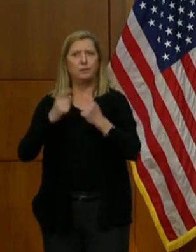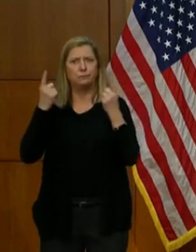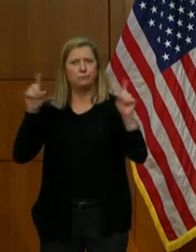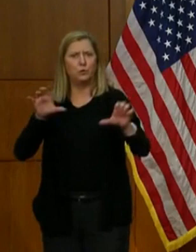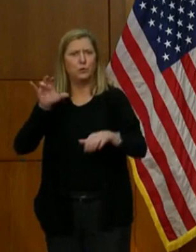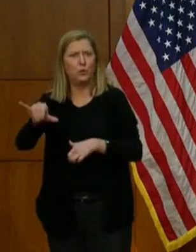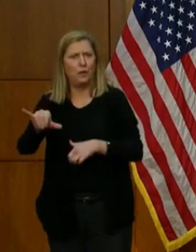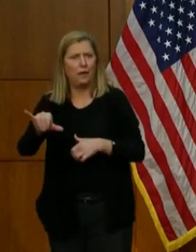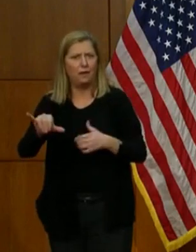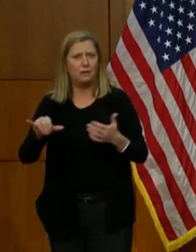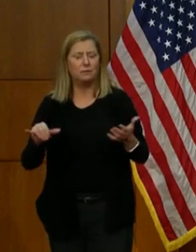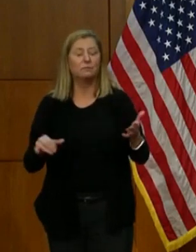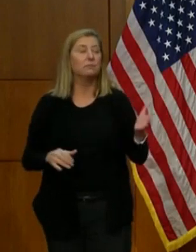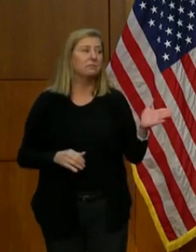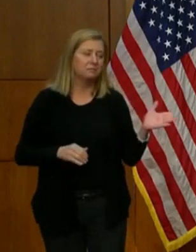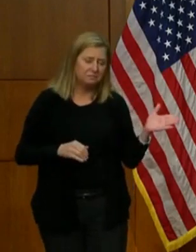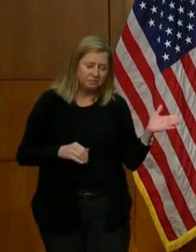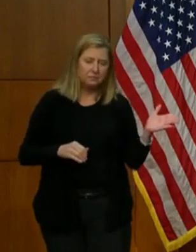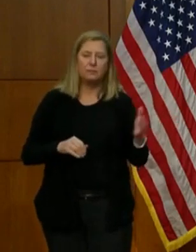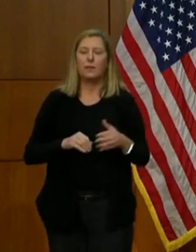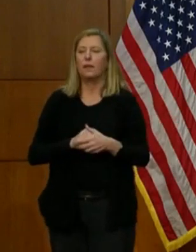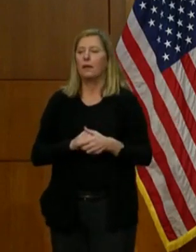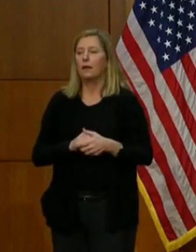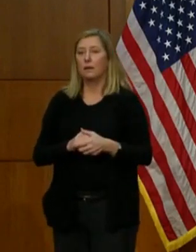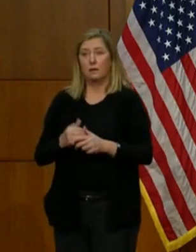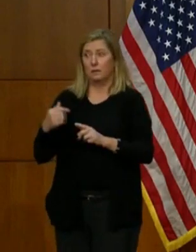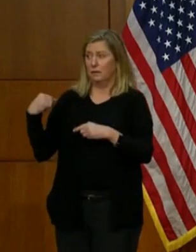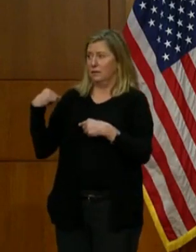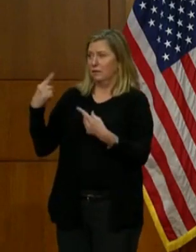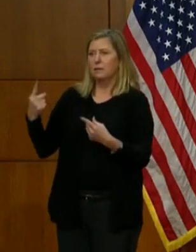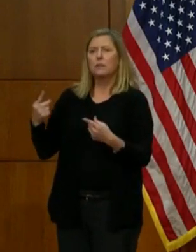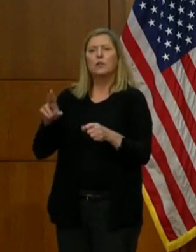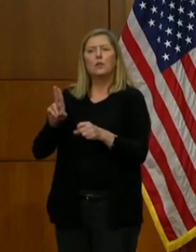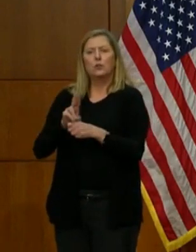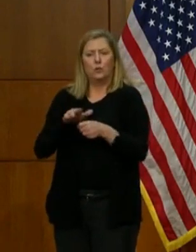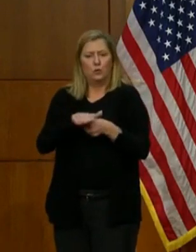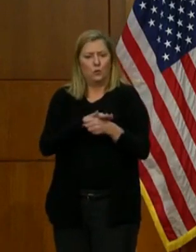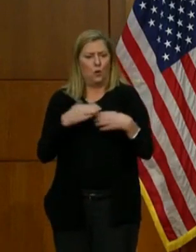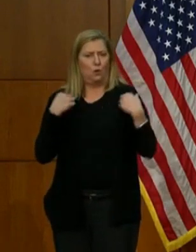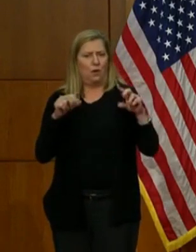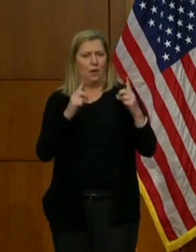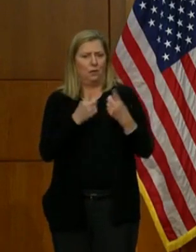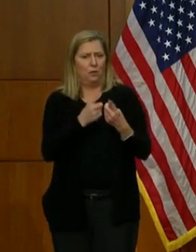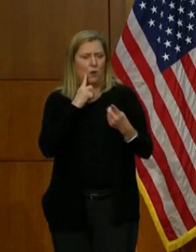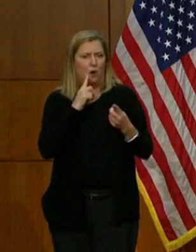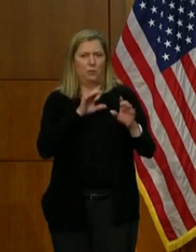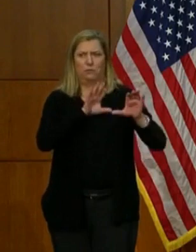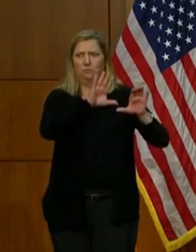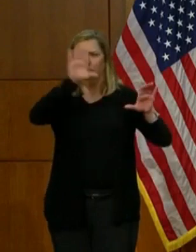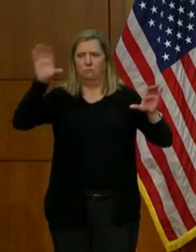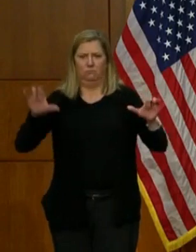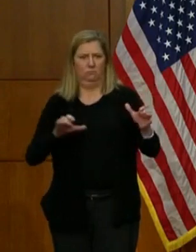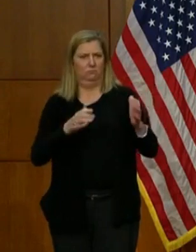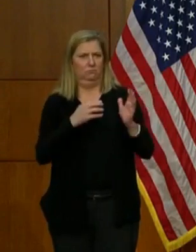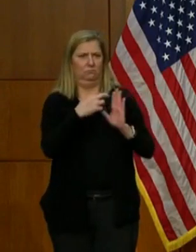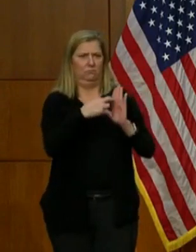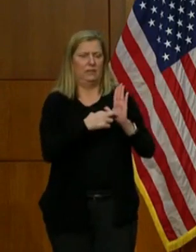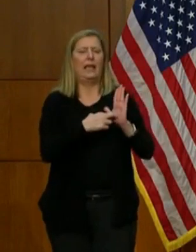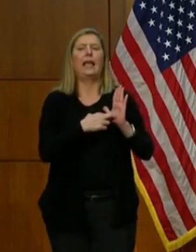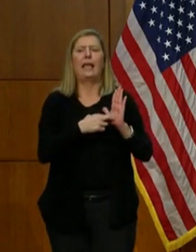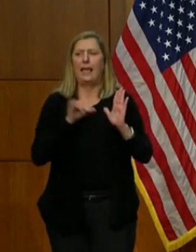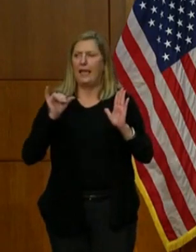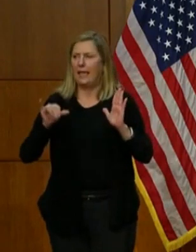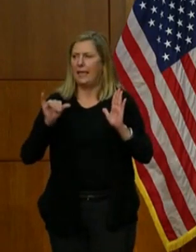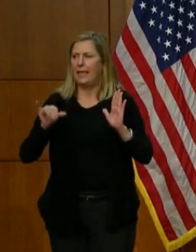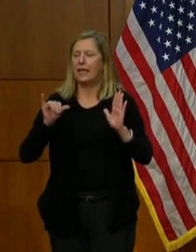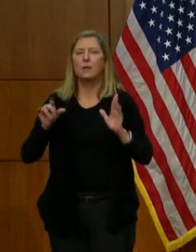through our health departments, and that was going well, but we saw what was happening, and people were asking for more, and we, as